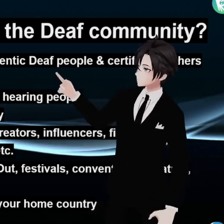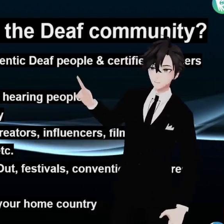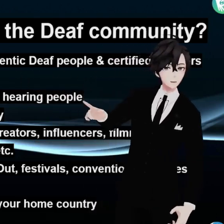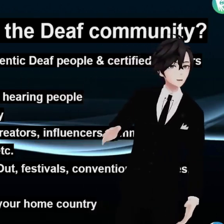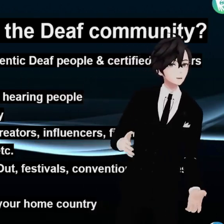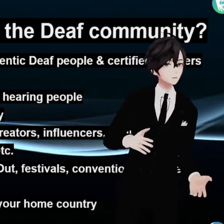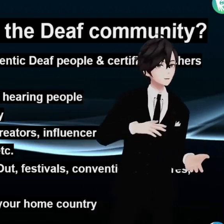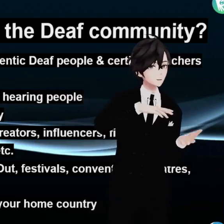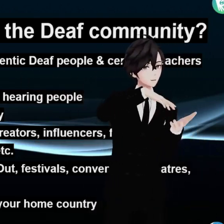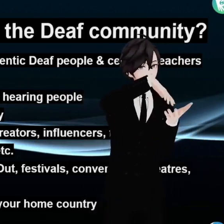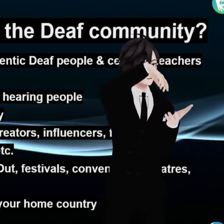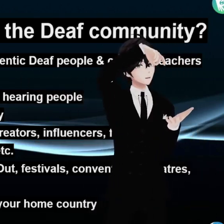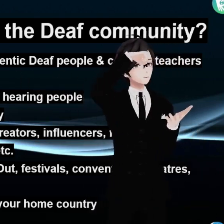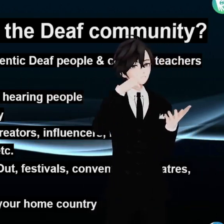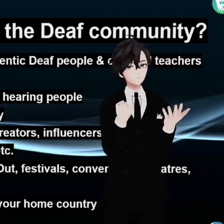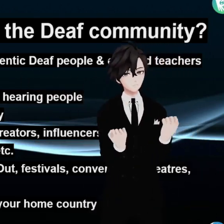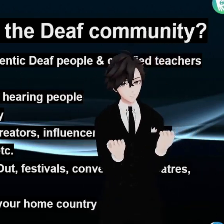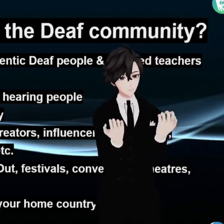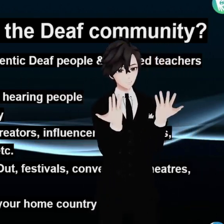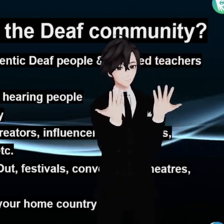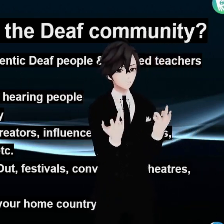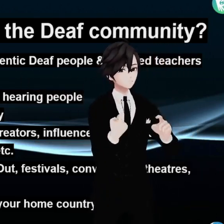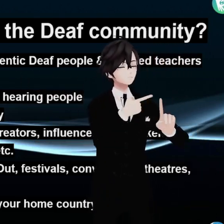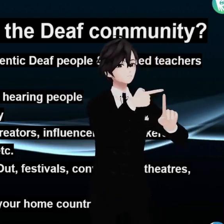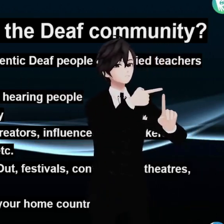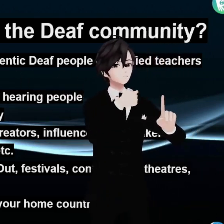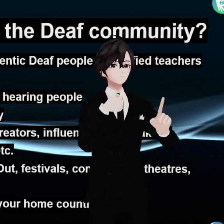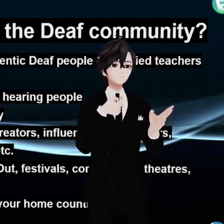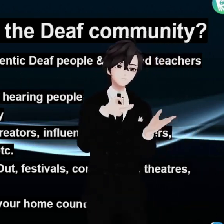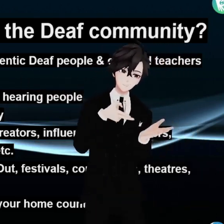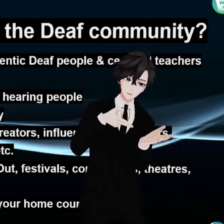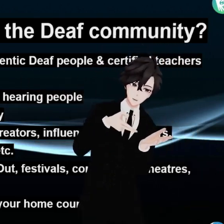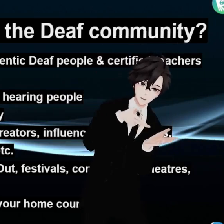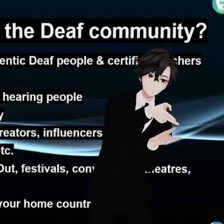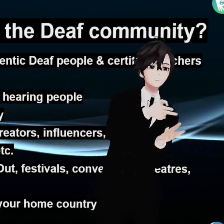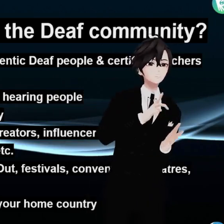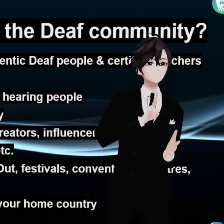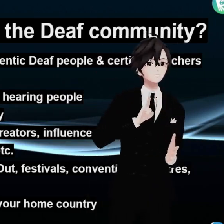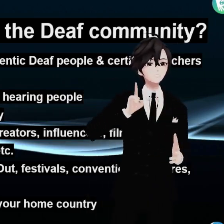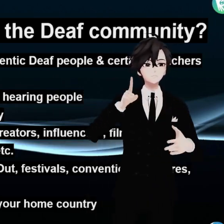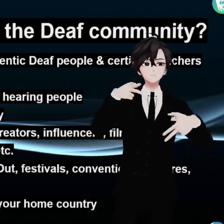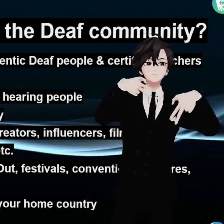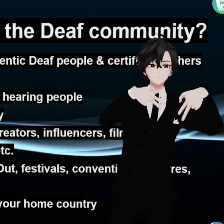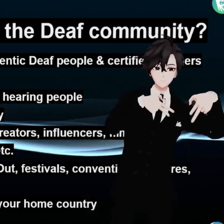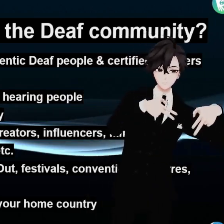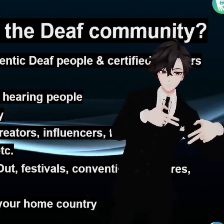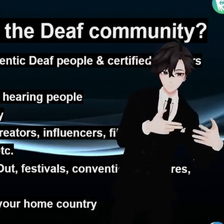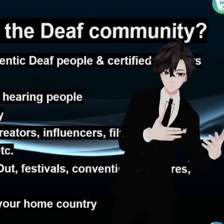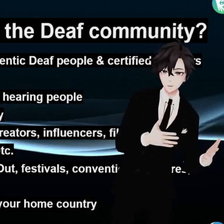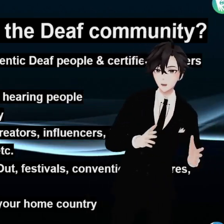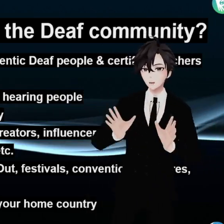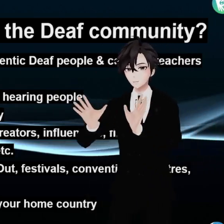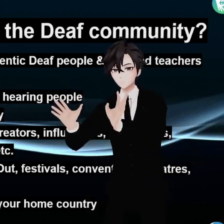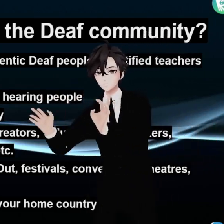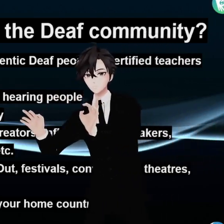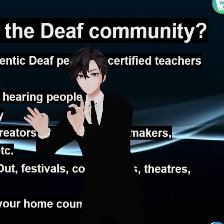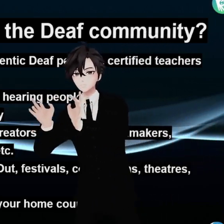So, different things that you can do in the deaf community. You can learn sign language from authentic deaf